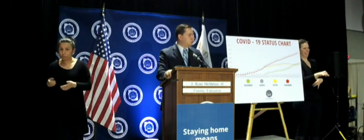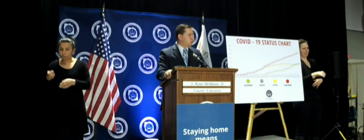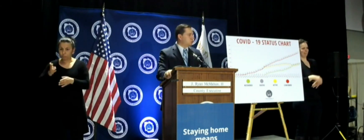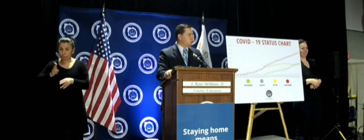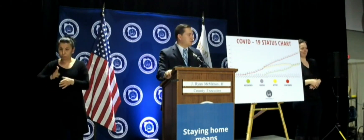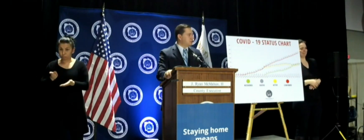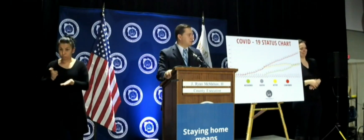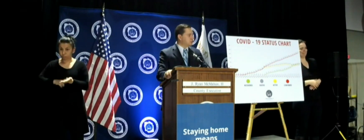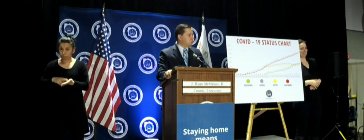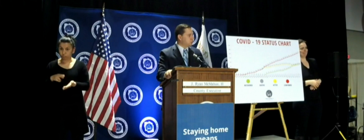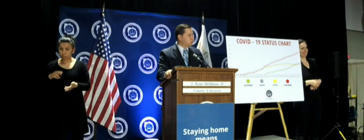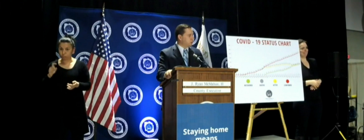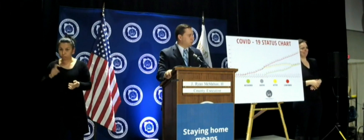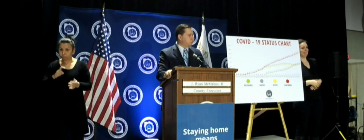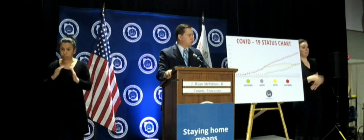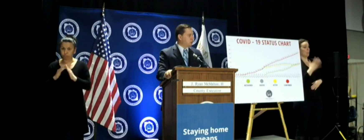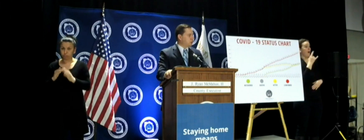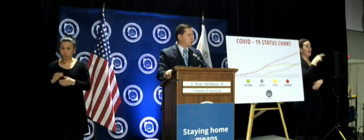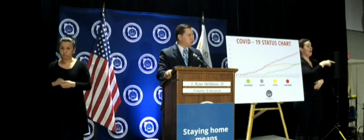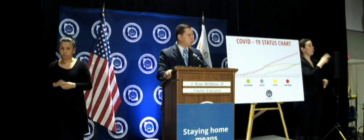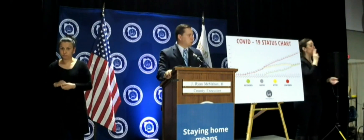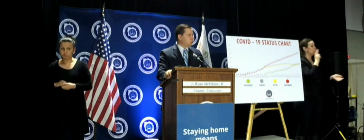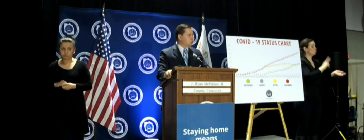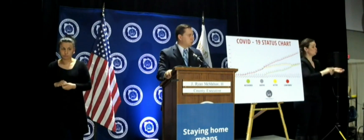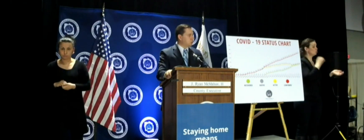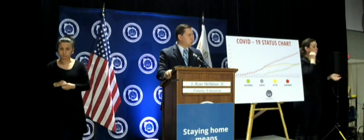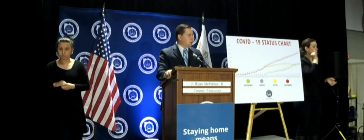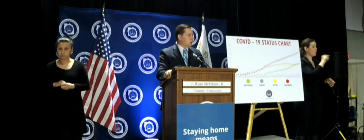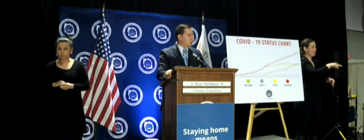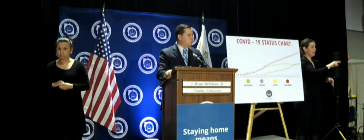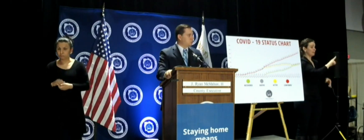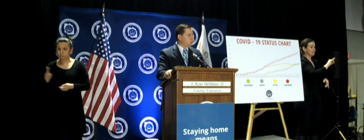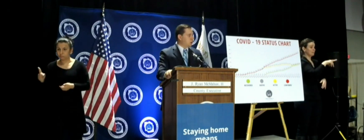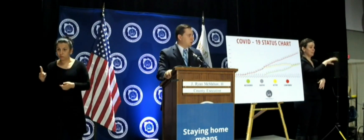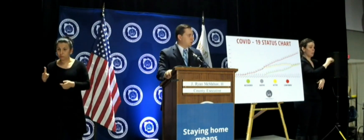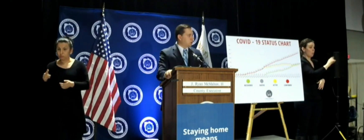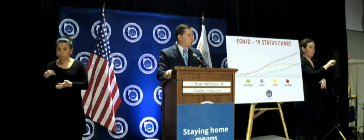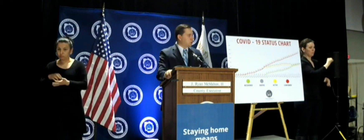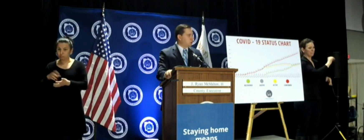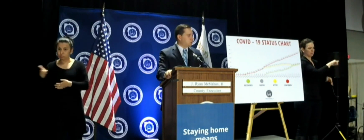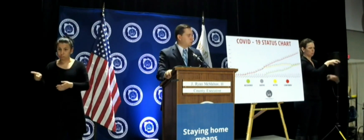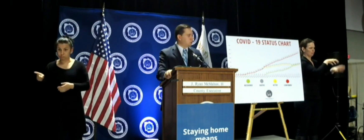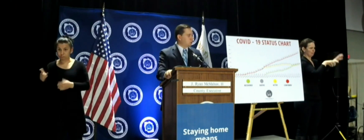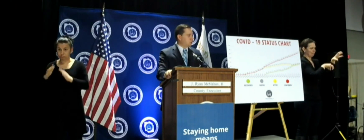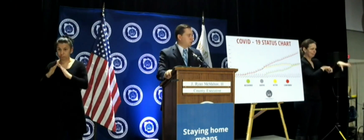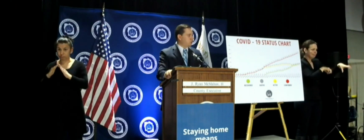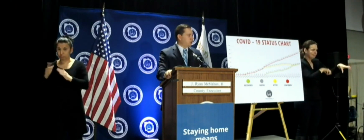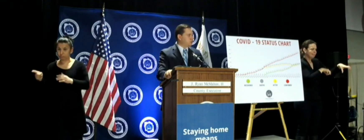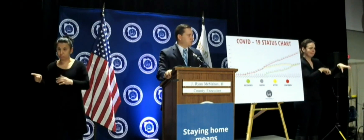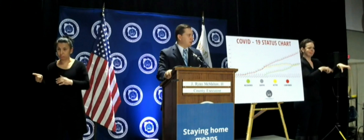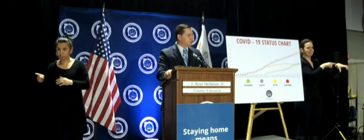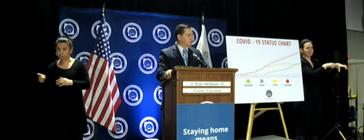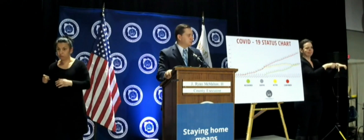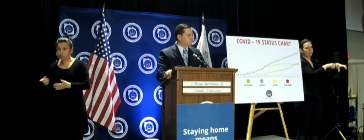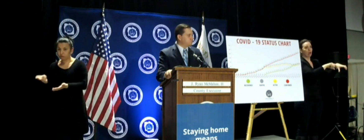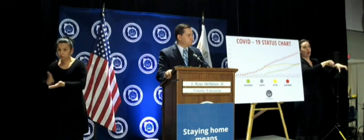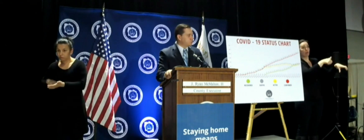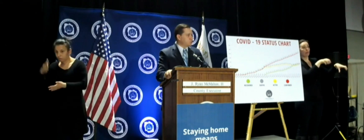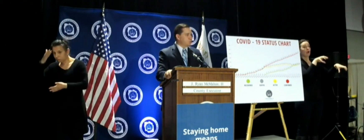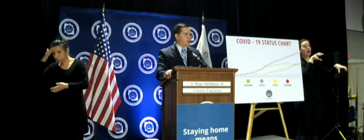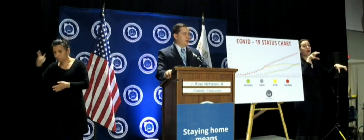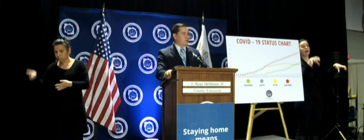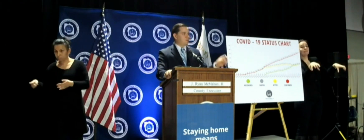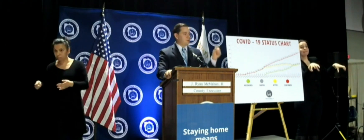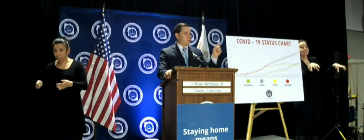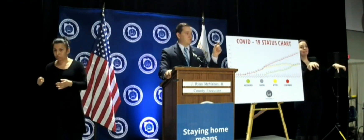one potential residence I believe we have an affiliated case with as well. So where you have areas of density,